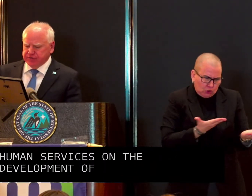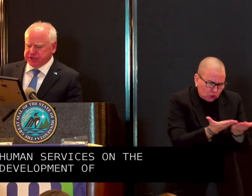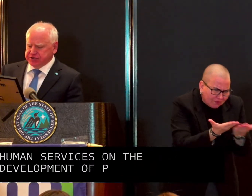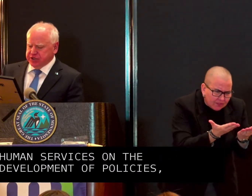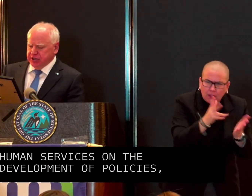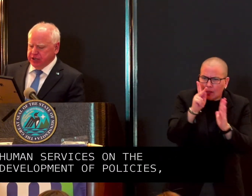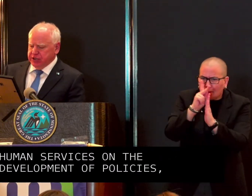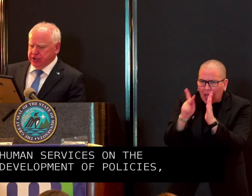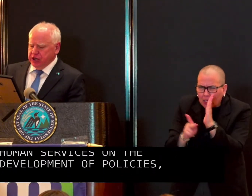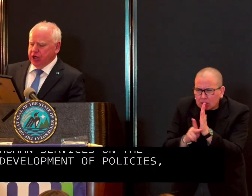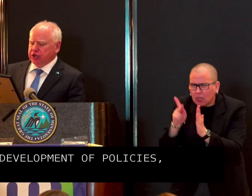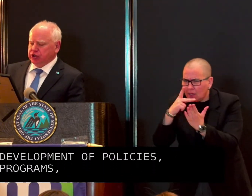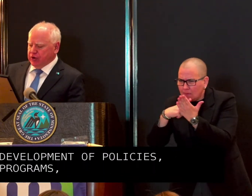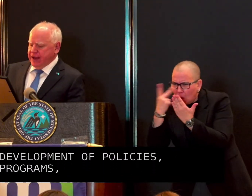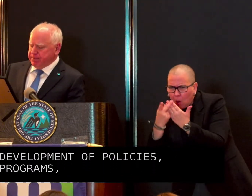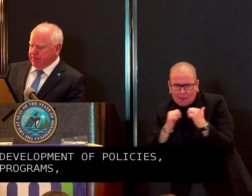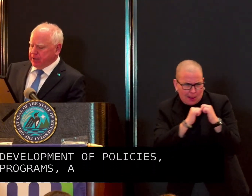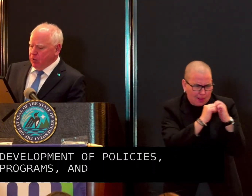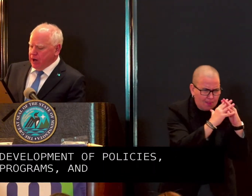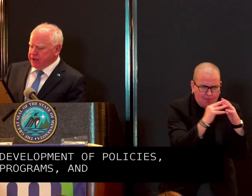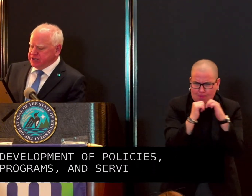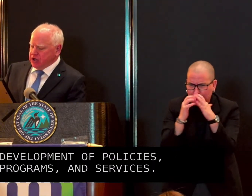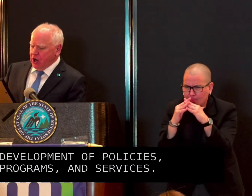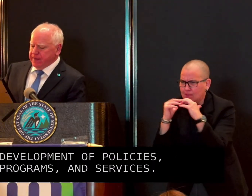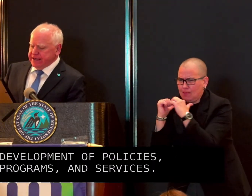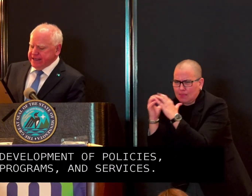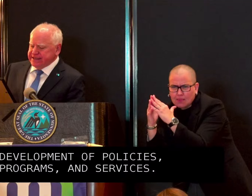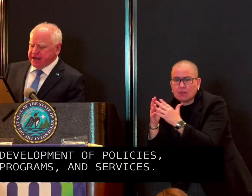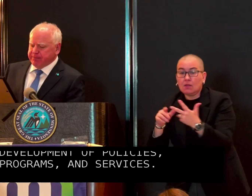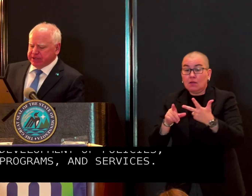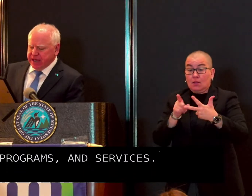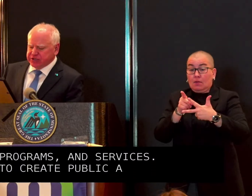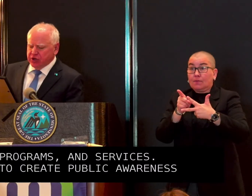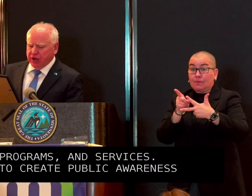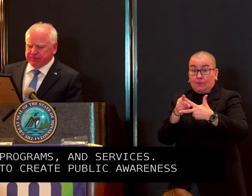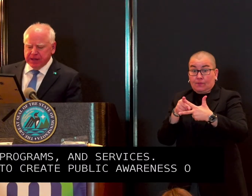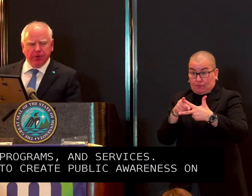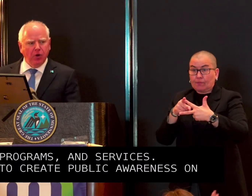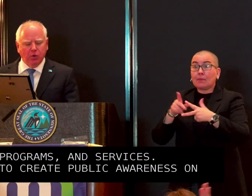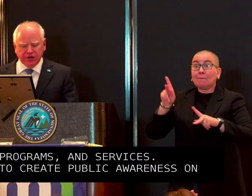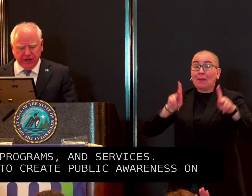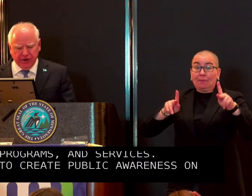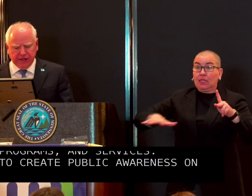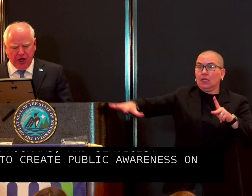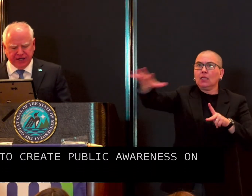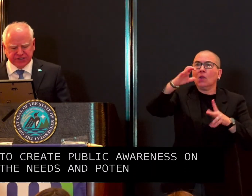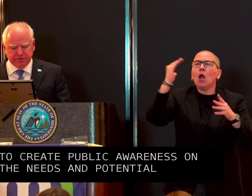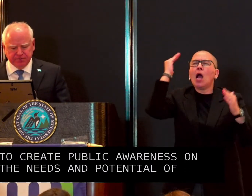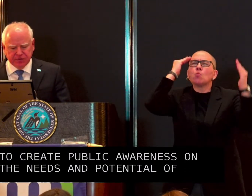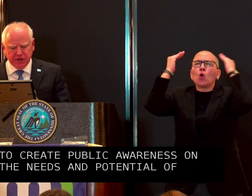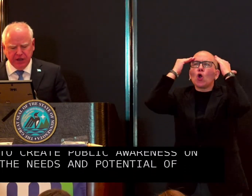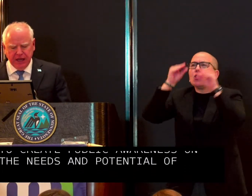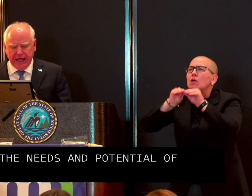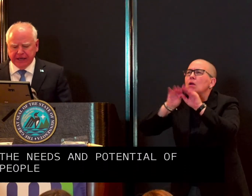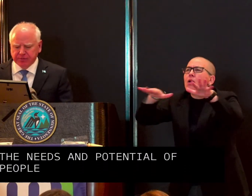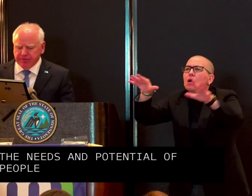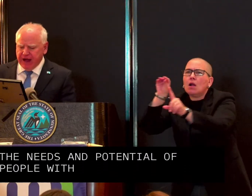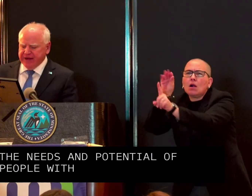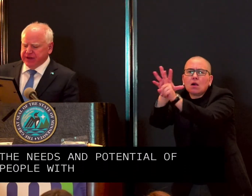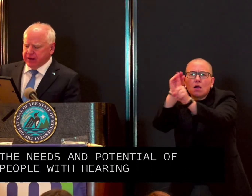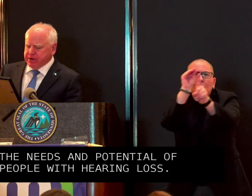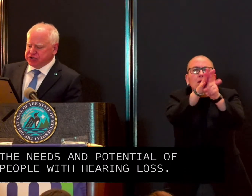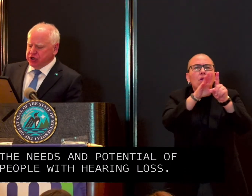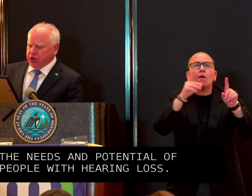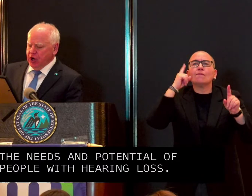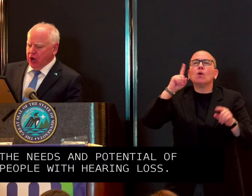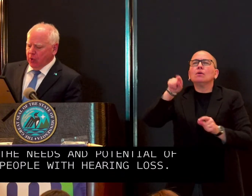and services, to create public awareness on the needs and potential of people with hearing loss, and to